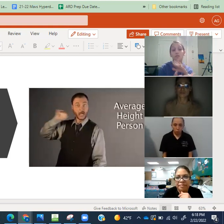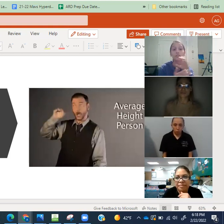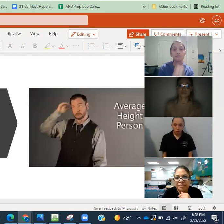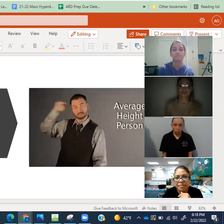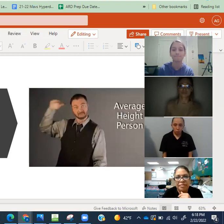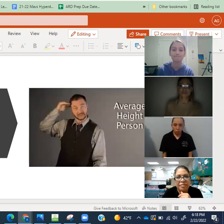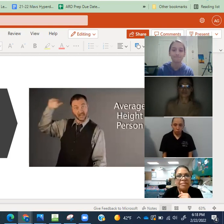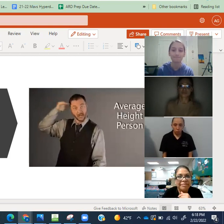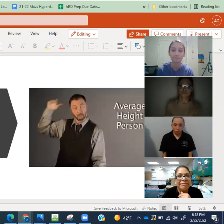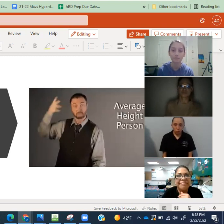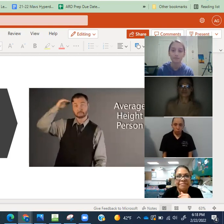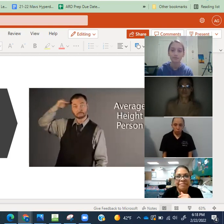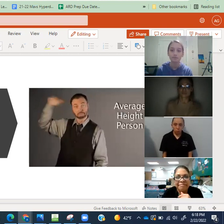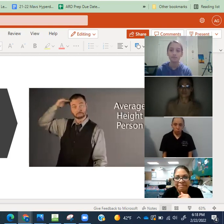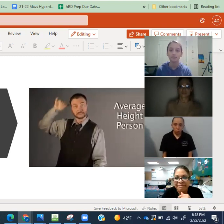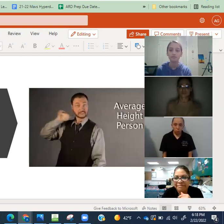can be confusing.